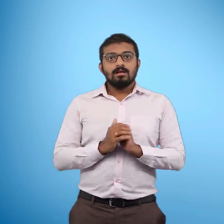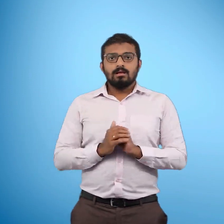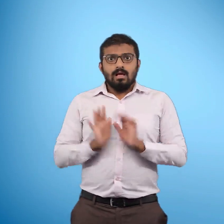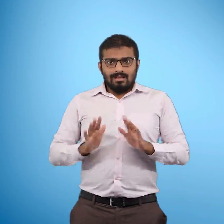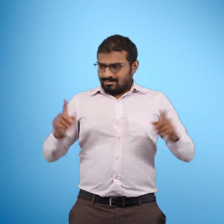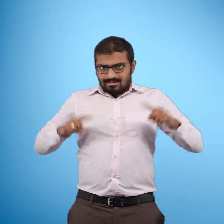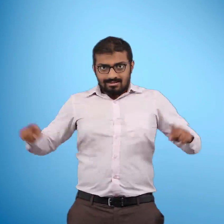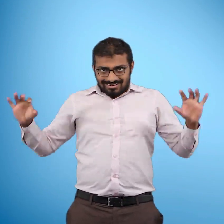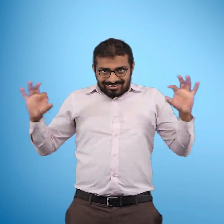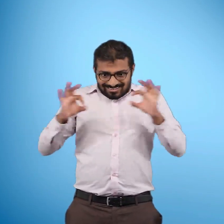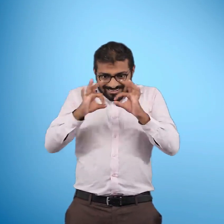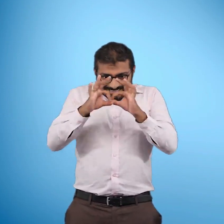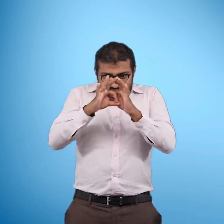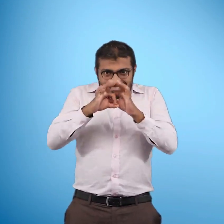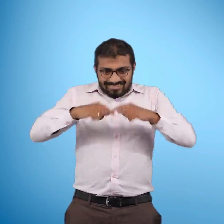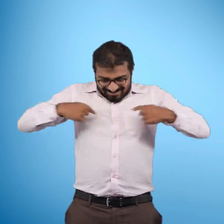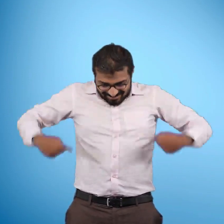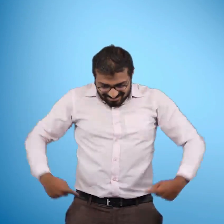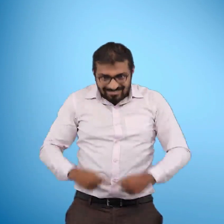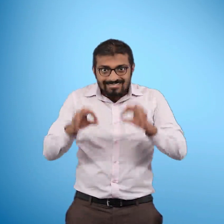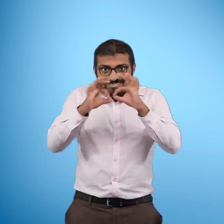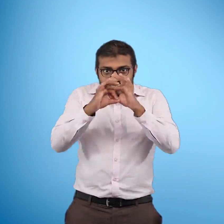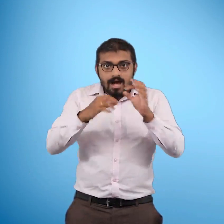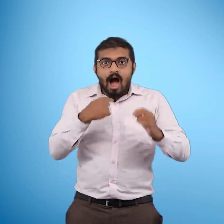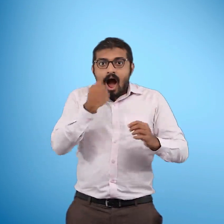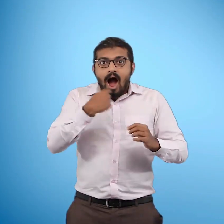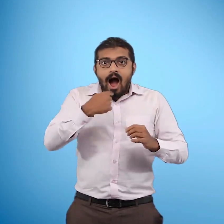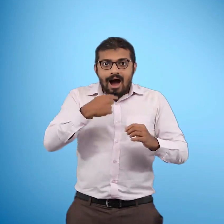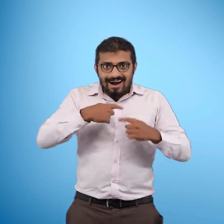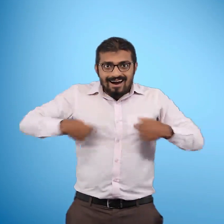There are two circles overlapping each other slightly in the middle.